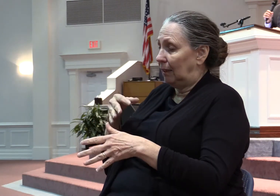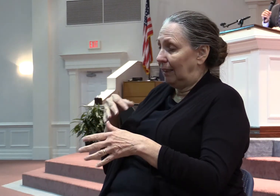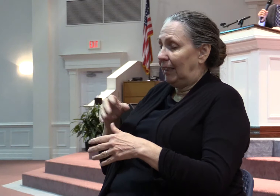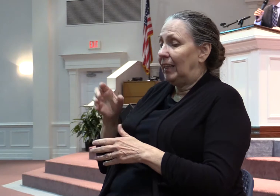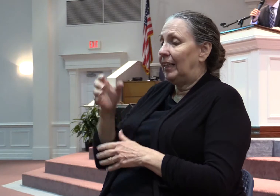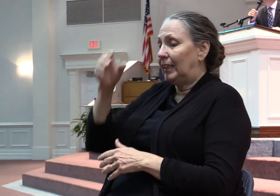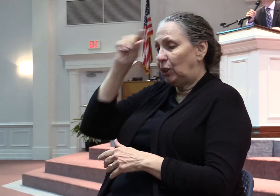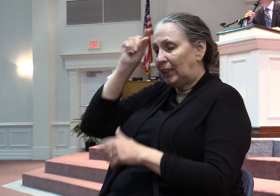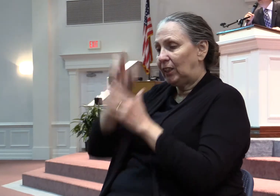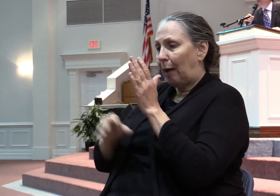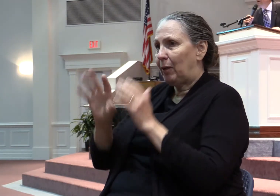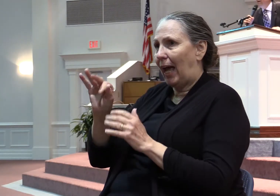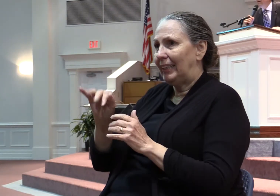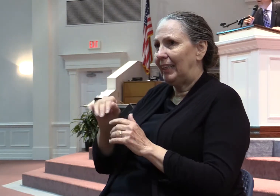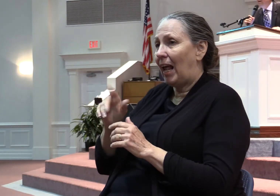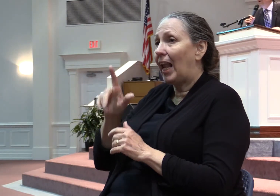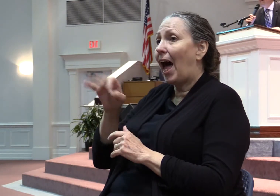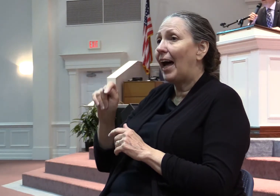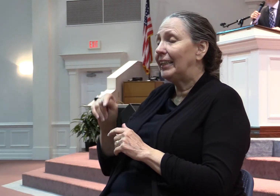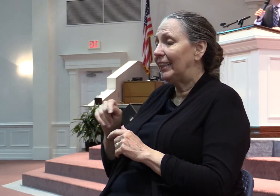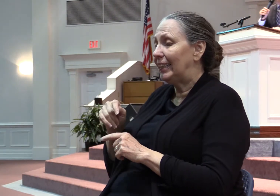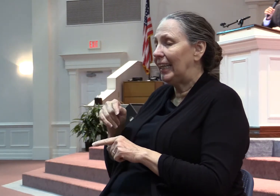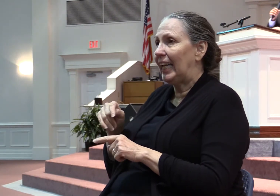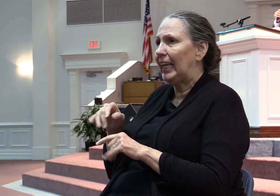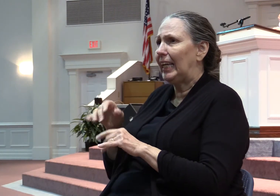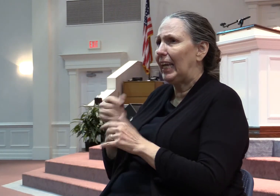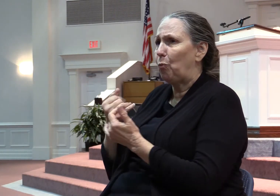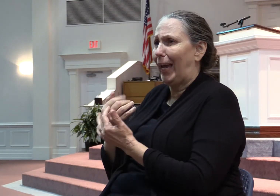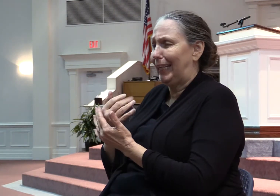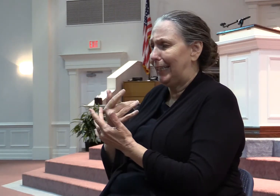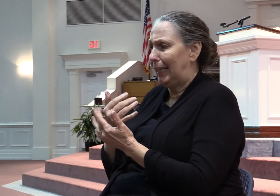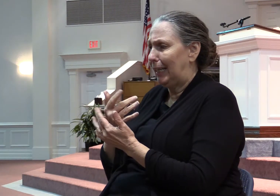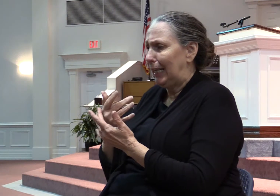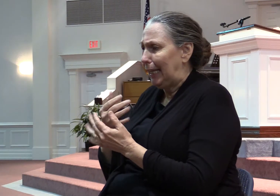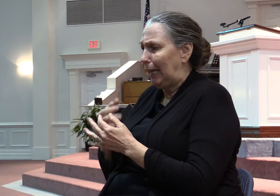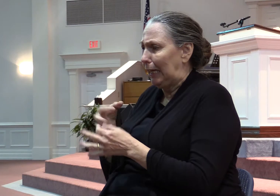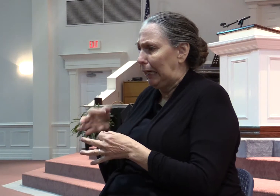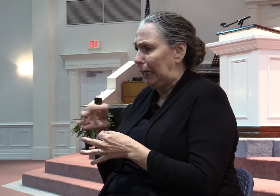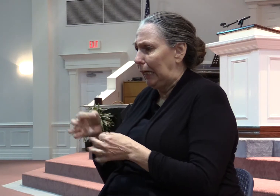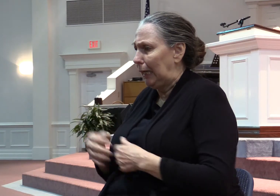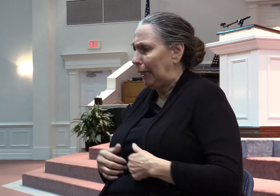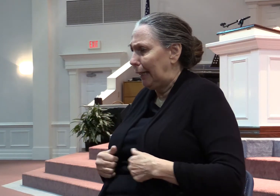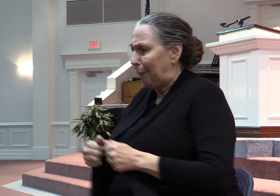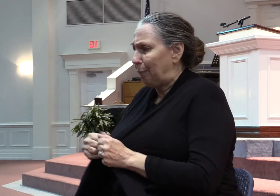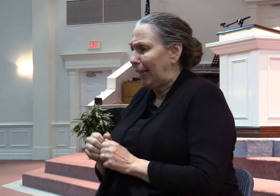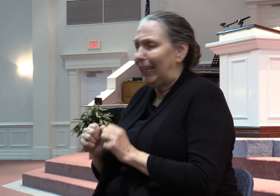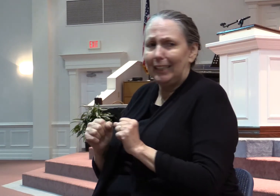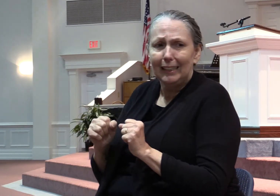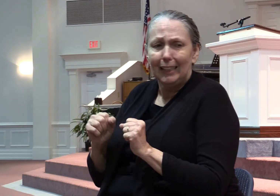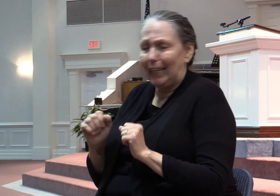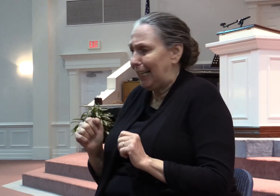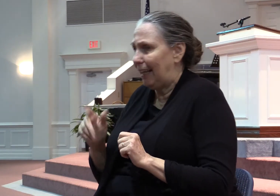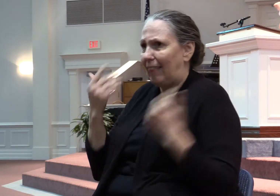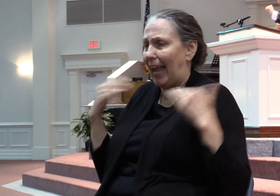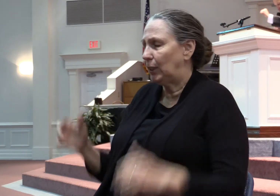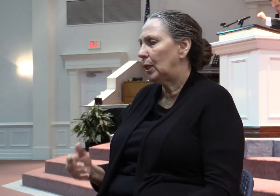verse 16, that Lot lingered. Yep. Lot lingered. Lot linger. The angels